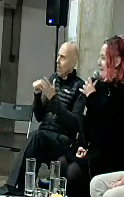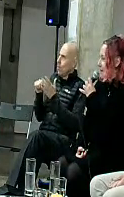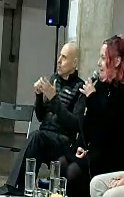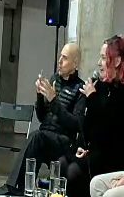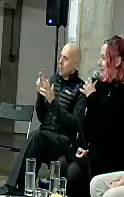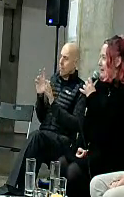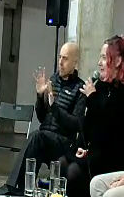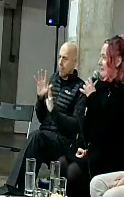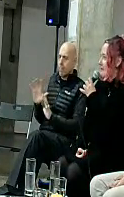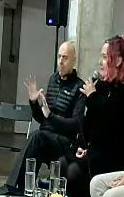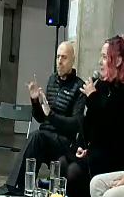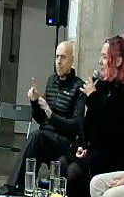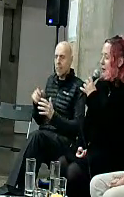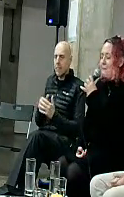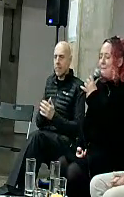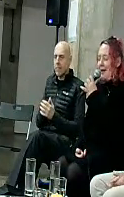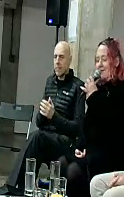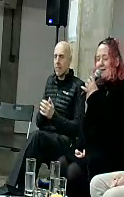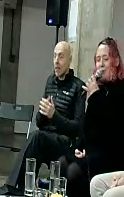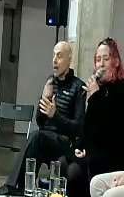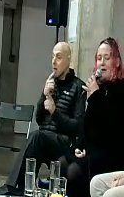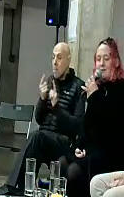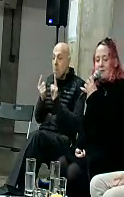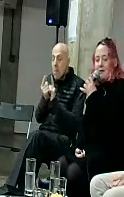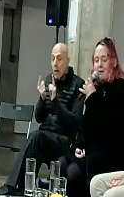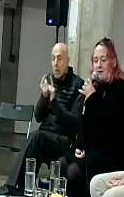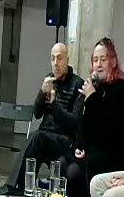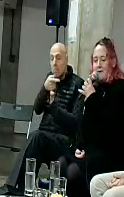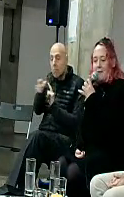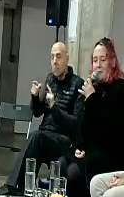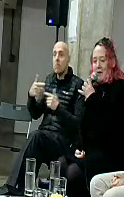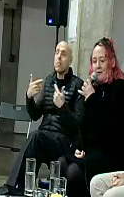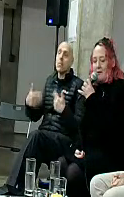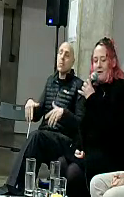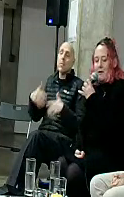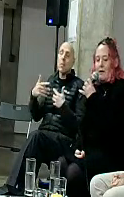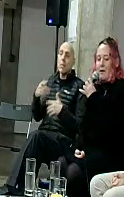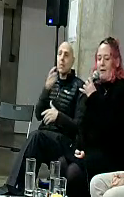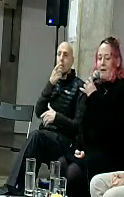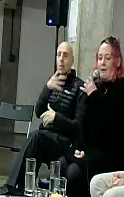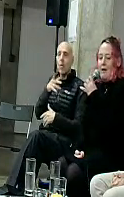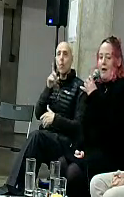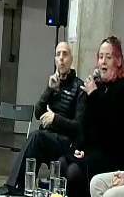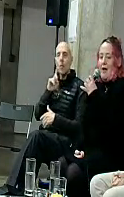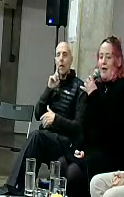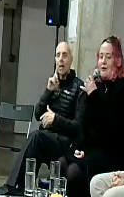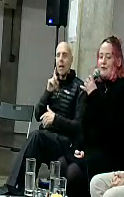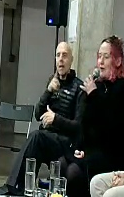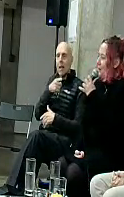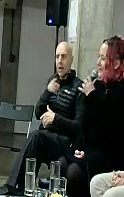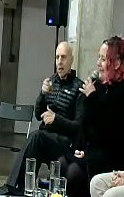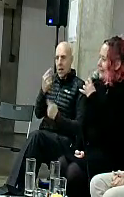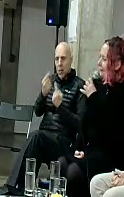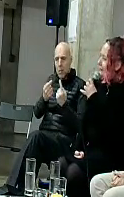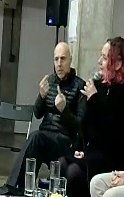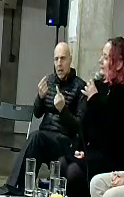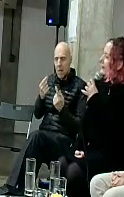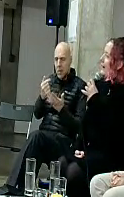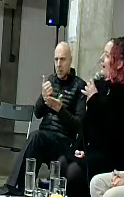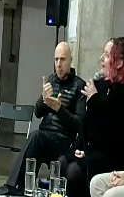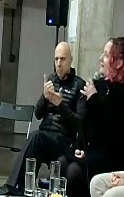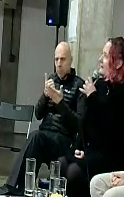And meeting these amazing women has been so